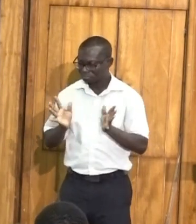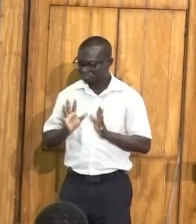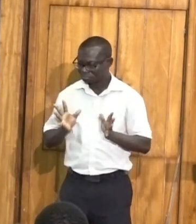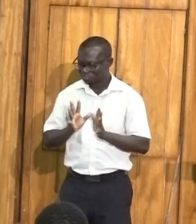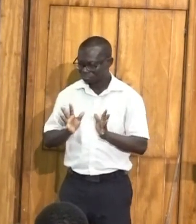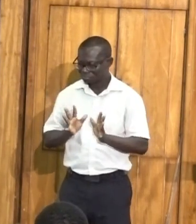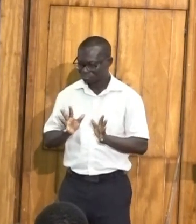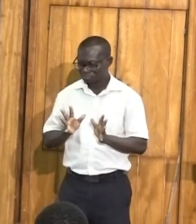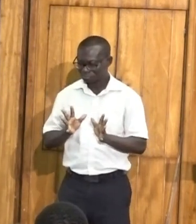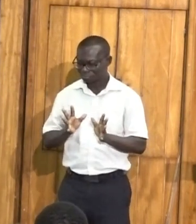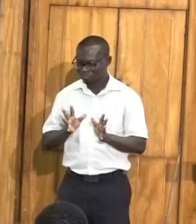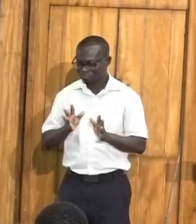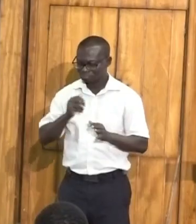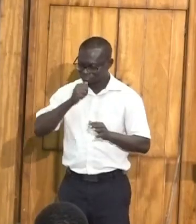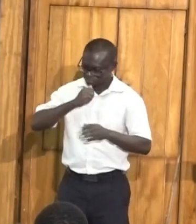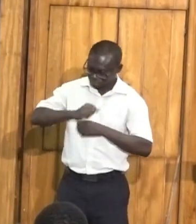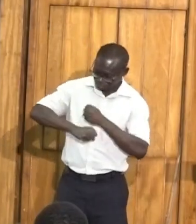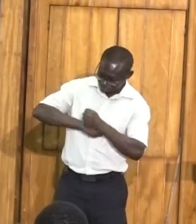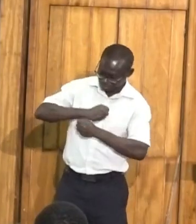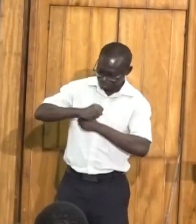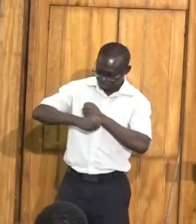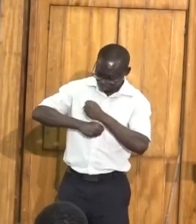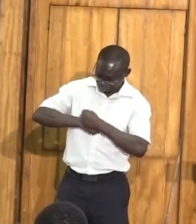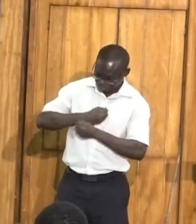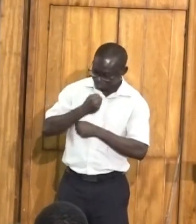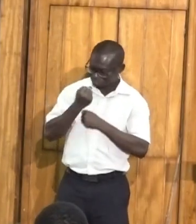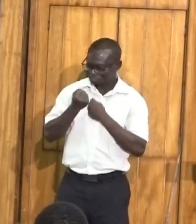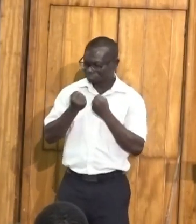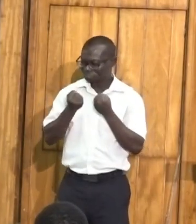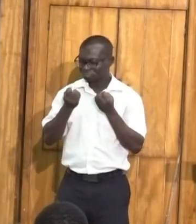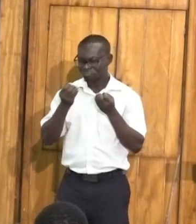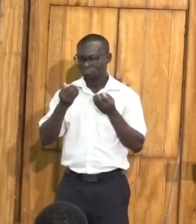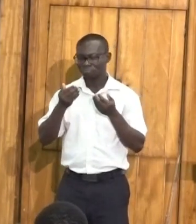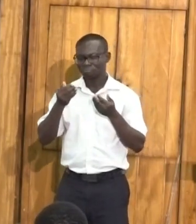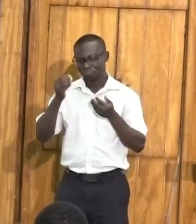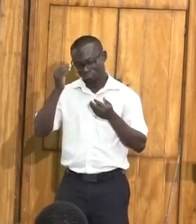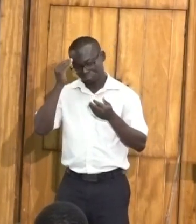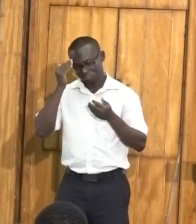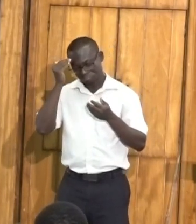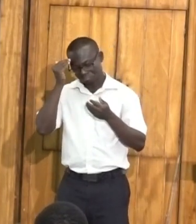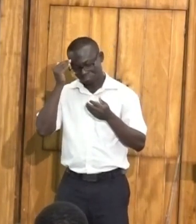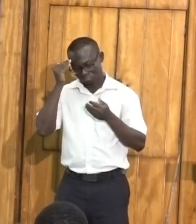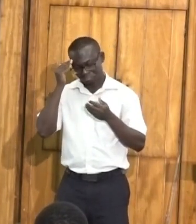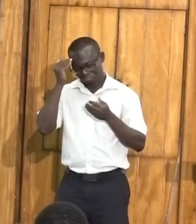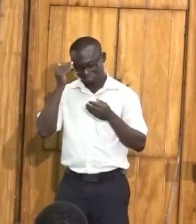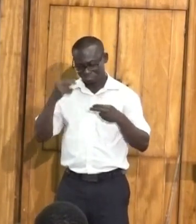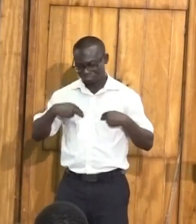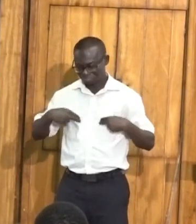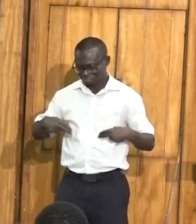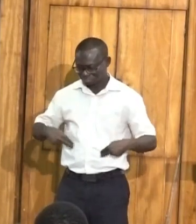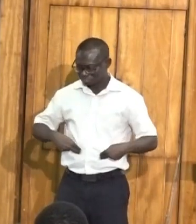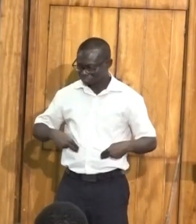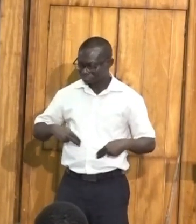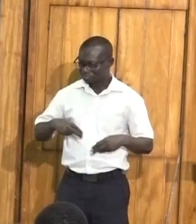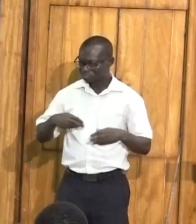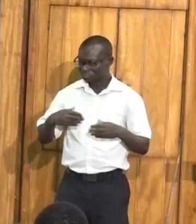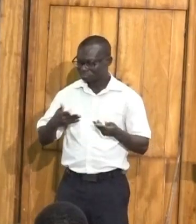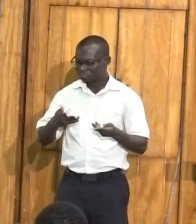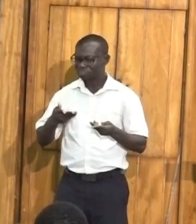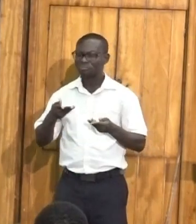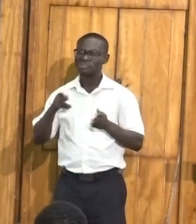party. They suffered long-term consequences of mental health. They are very much suicidal. They